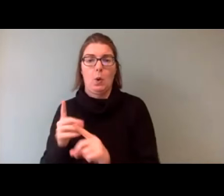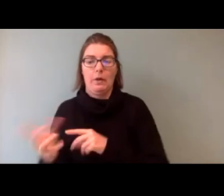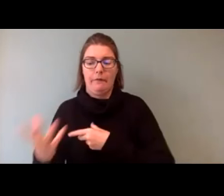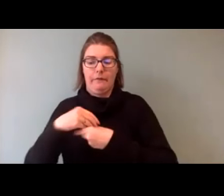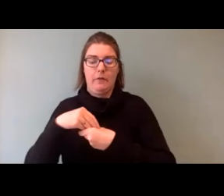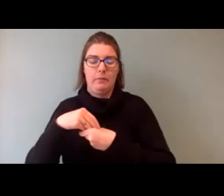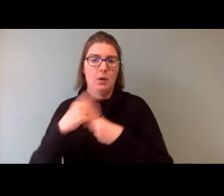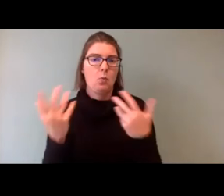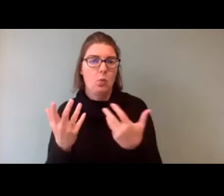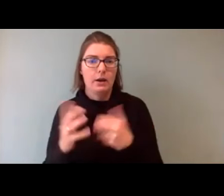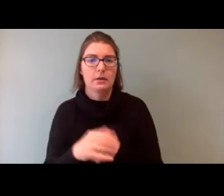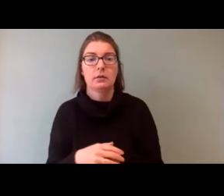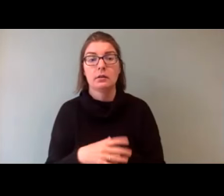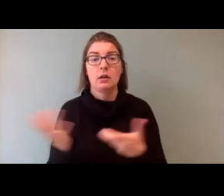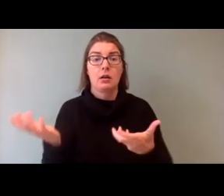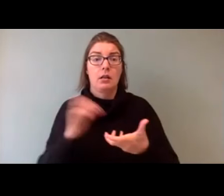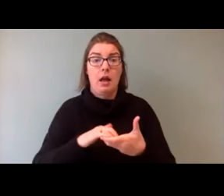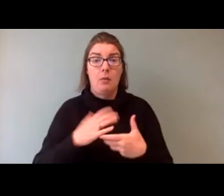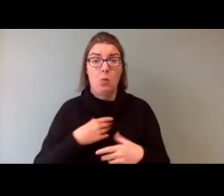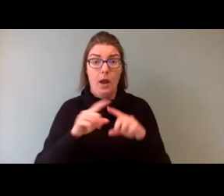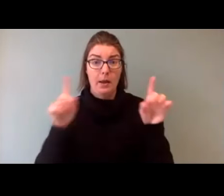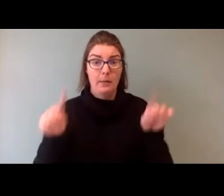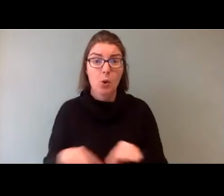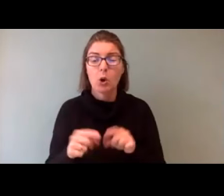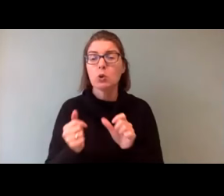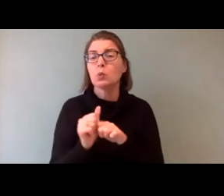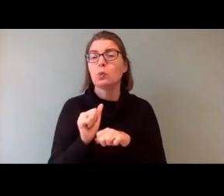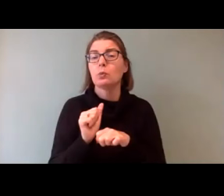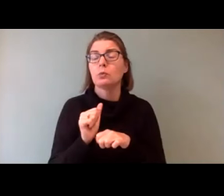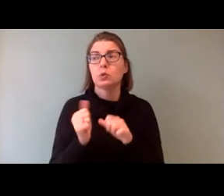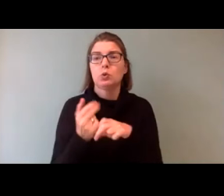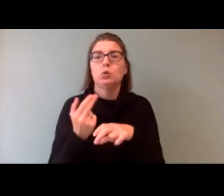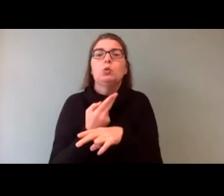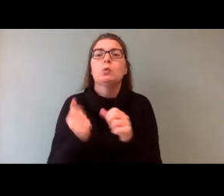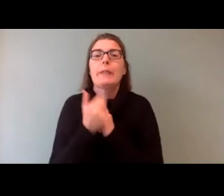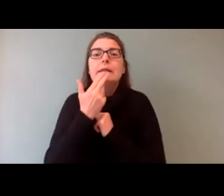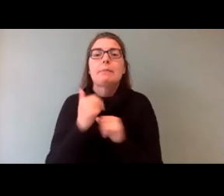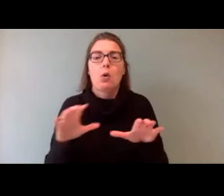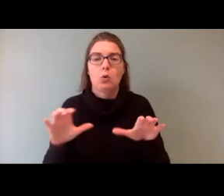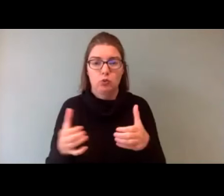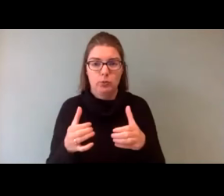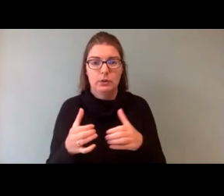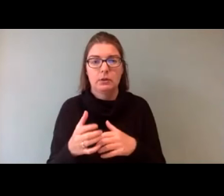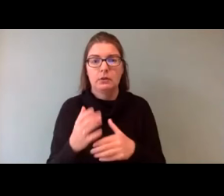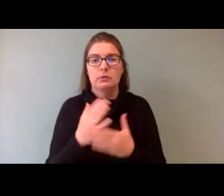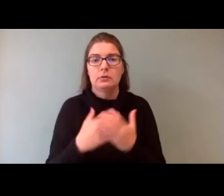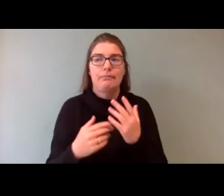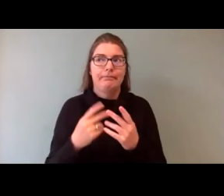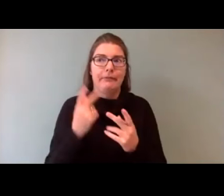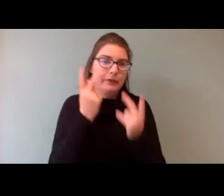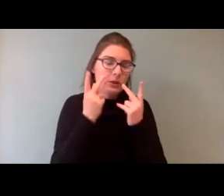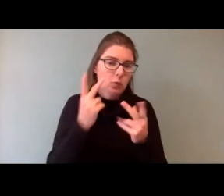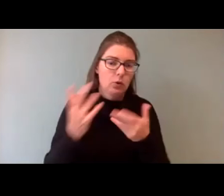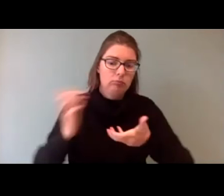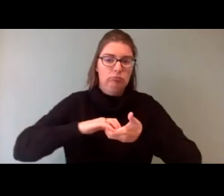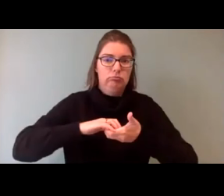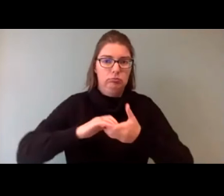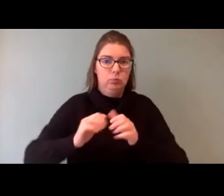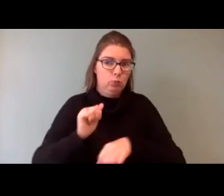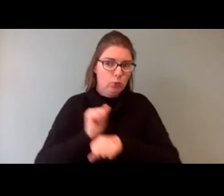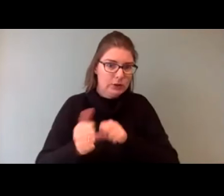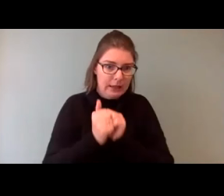So cloud whiteboards, I would say, are for smaller groups, and the purpose is some type of visual collaboration.